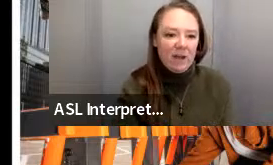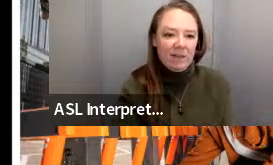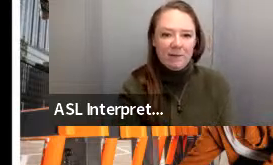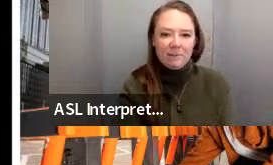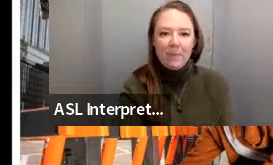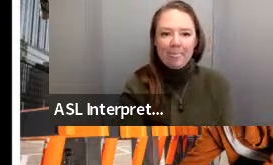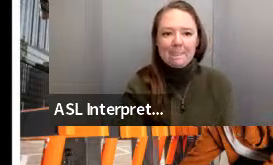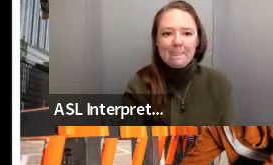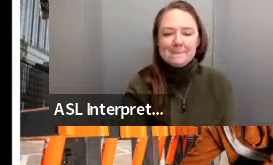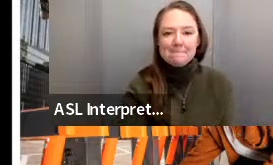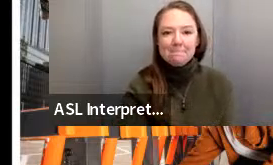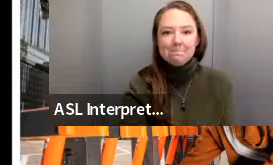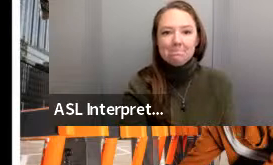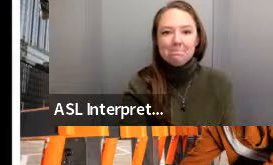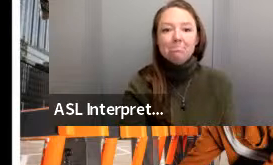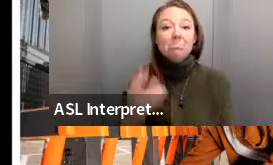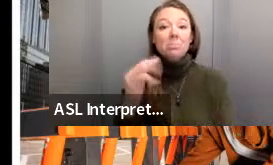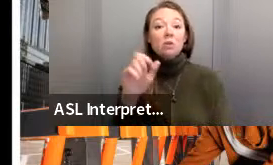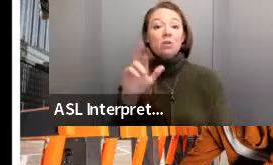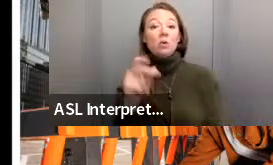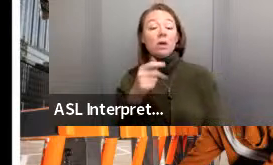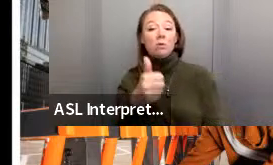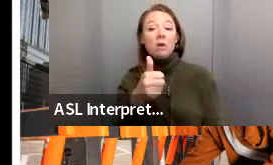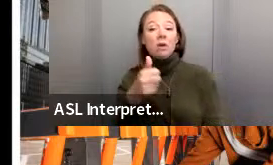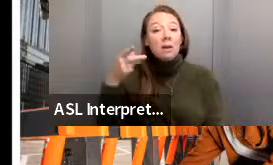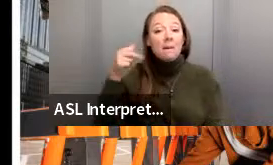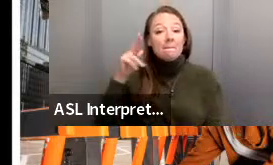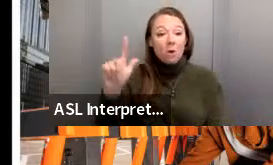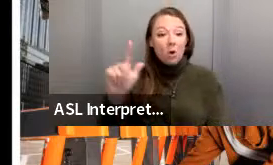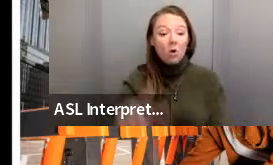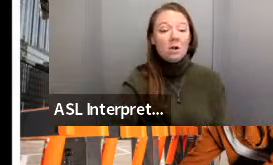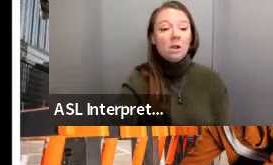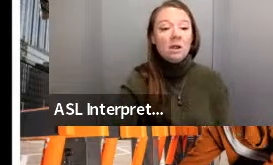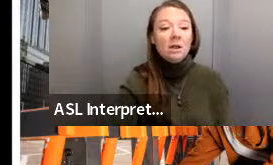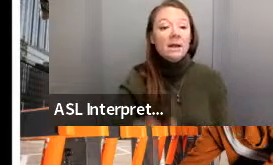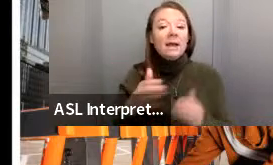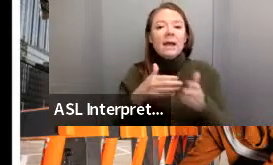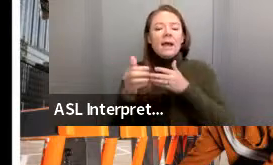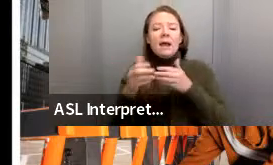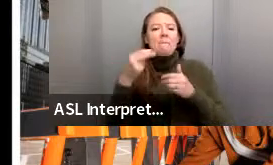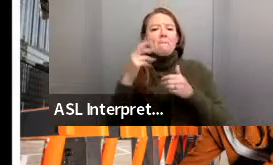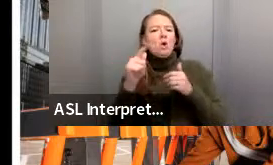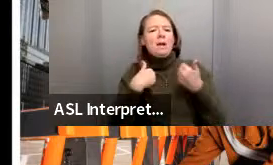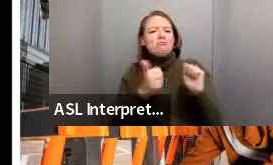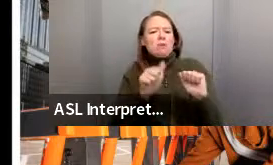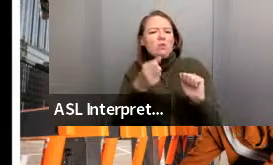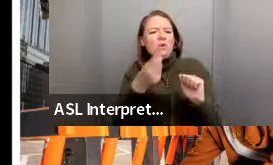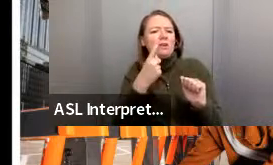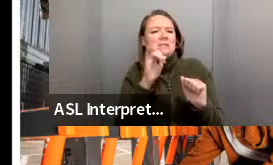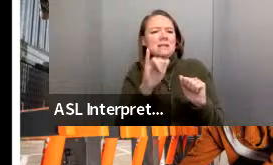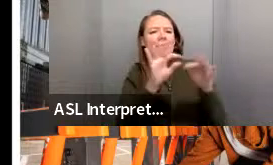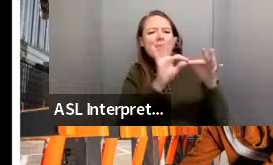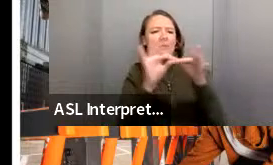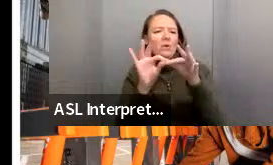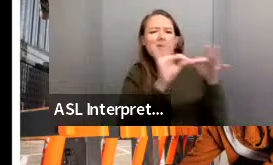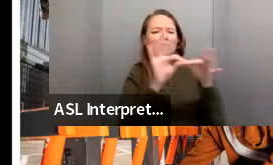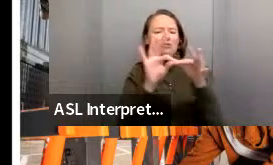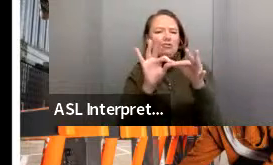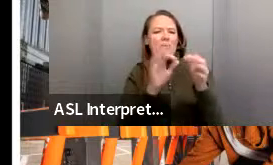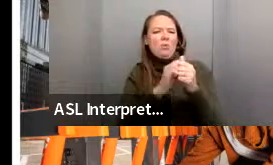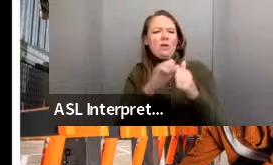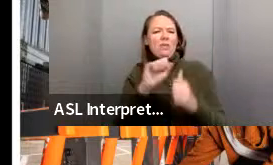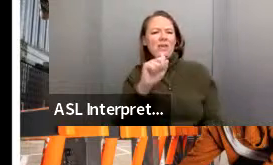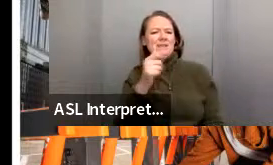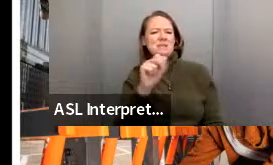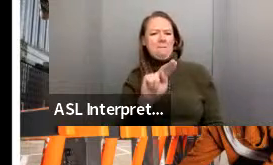got it finally. Okay, great. Thanks. So anyway, I'm trying to understand this relationship with Spin. So